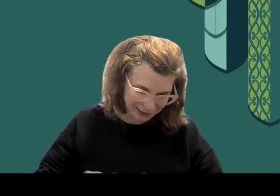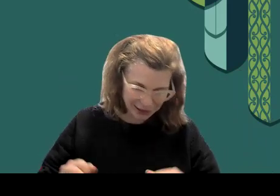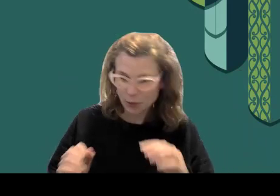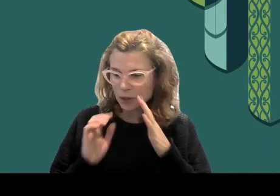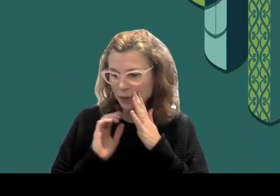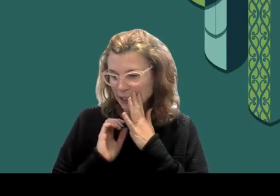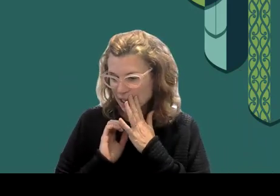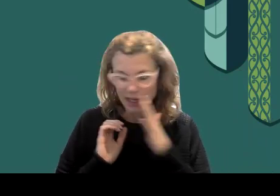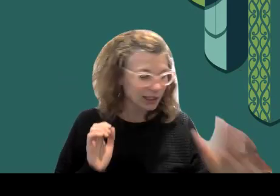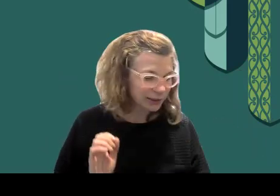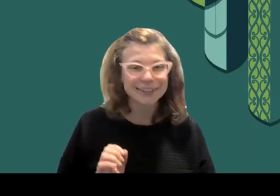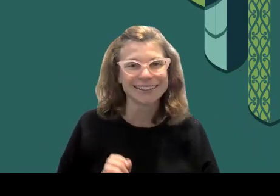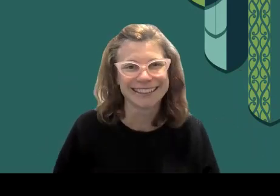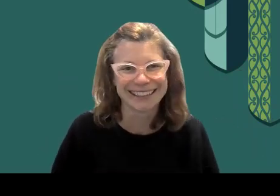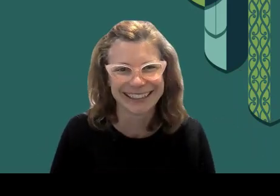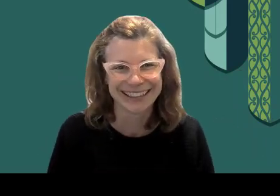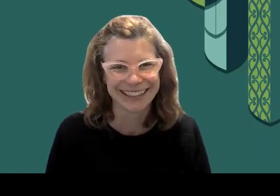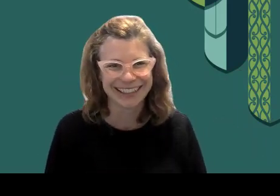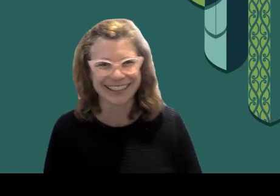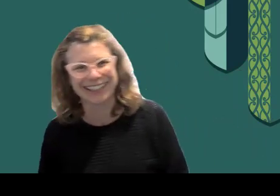be withering and dying.